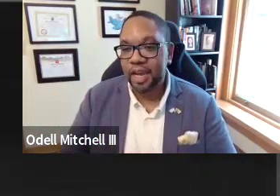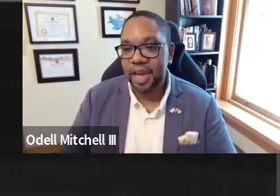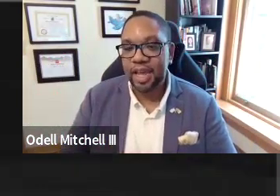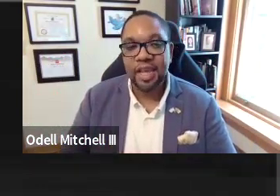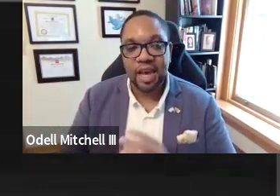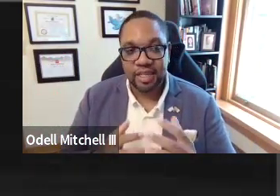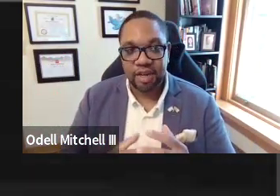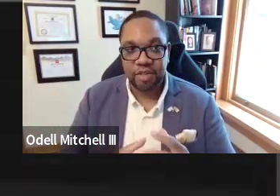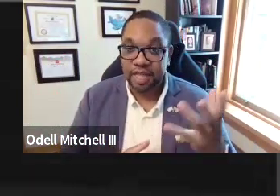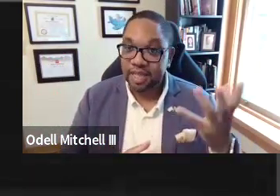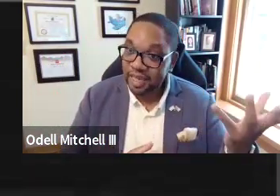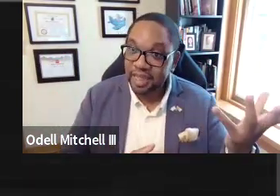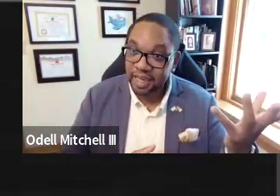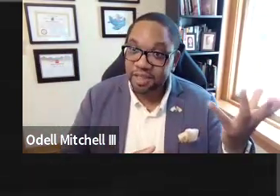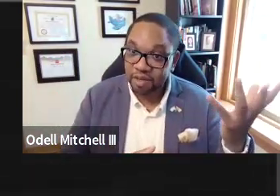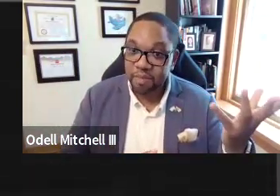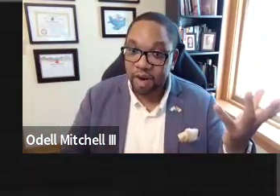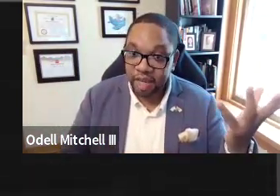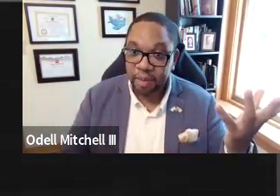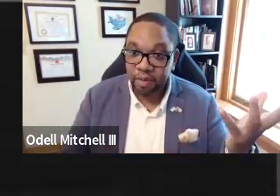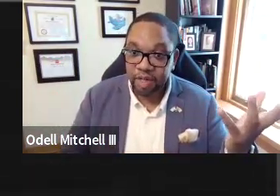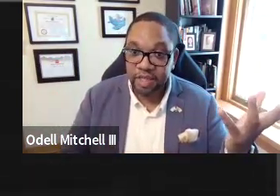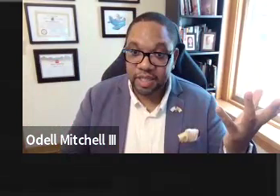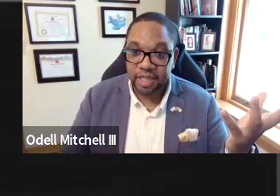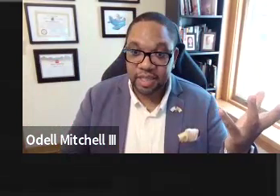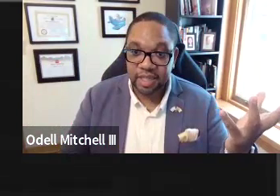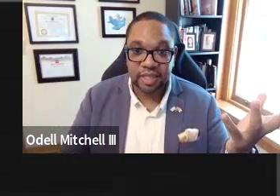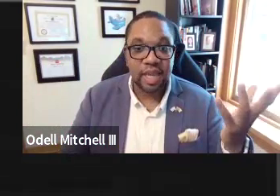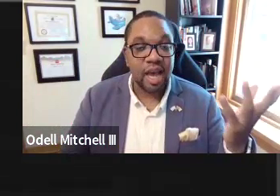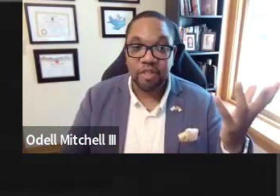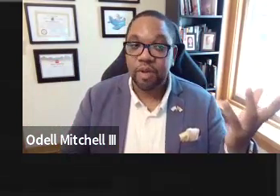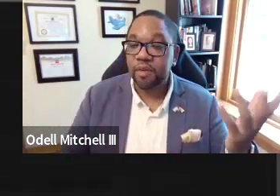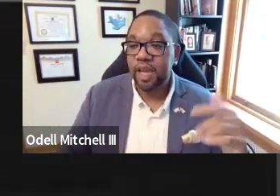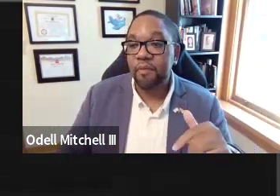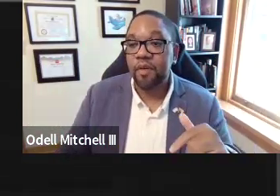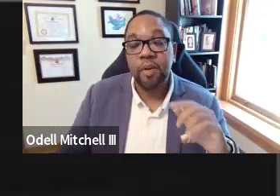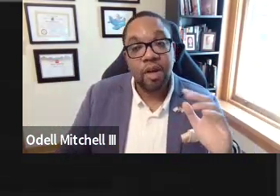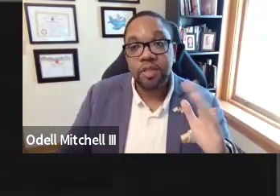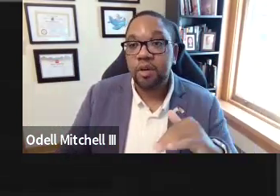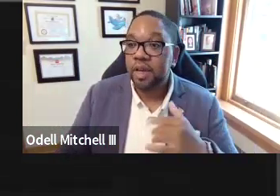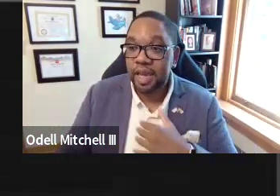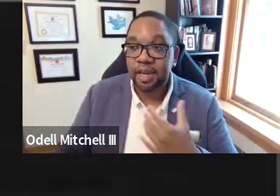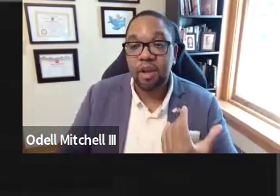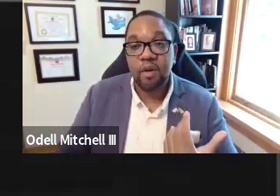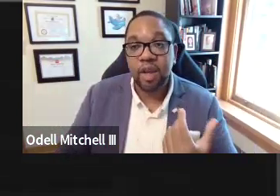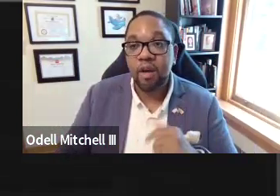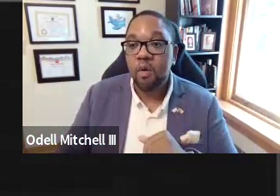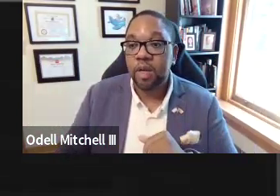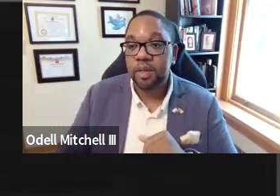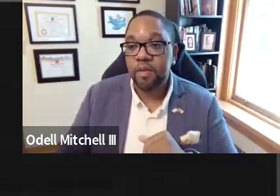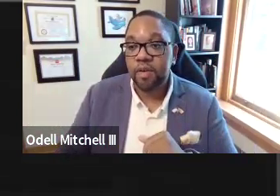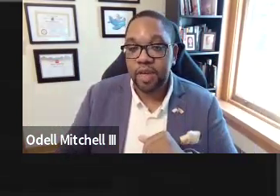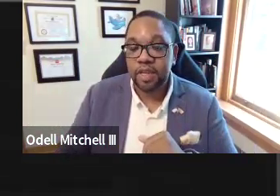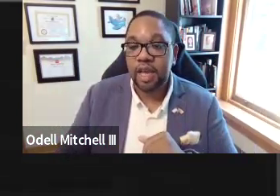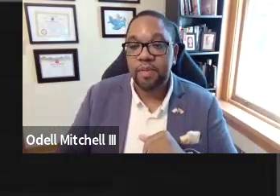worth looking at. To understand the key things are some of our key provisions in this sense. It's really, really helpful. But also, again, knowing